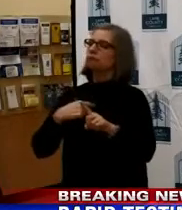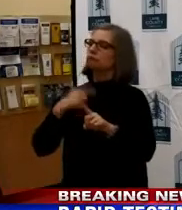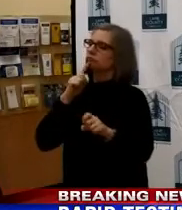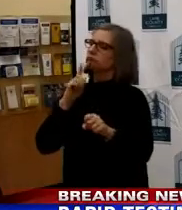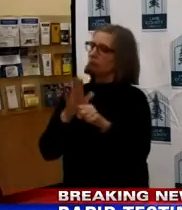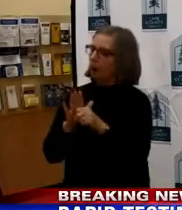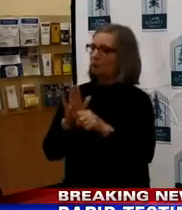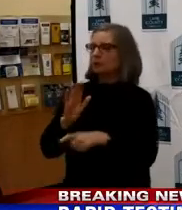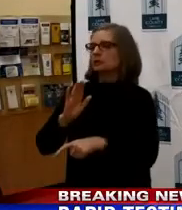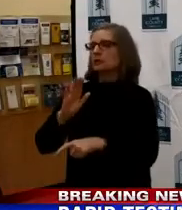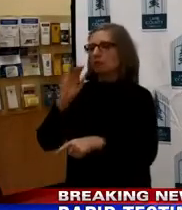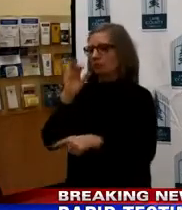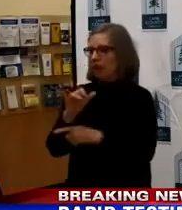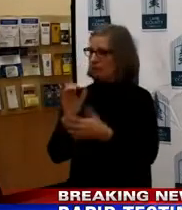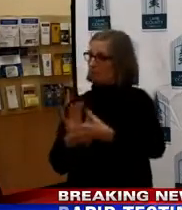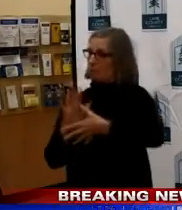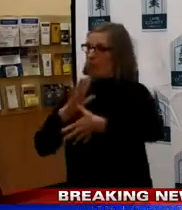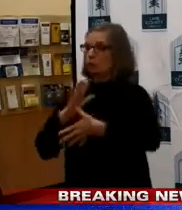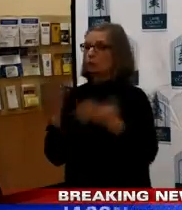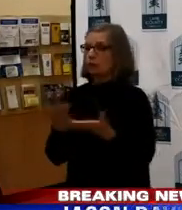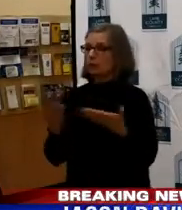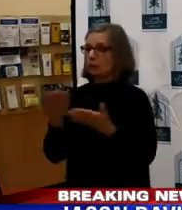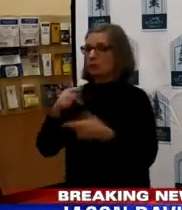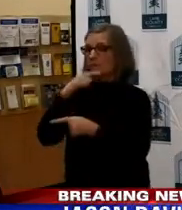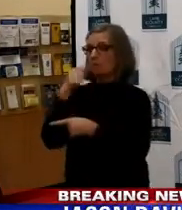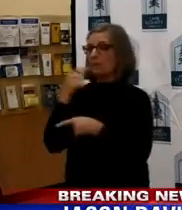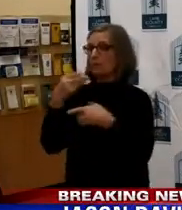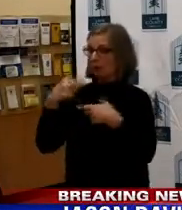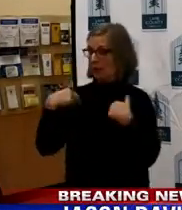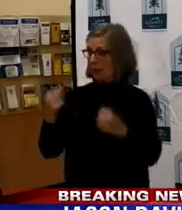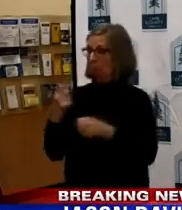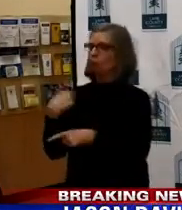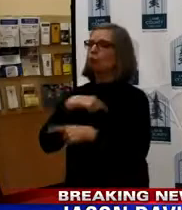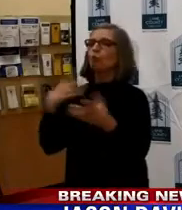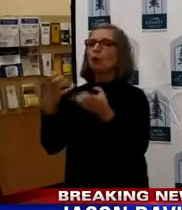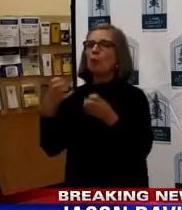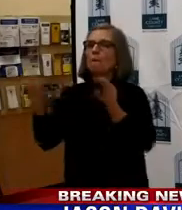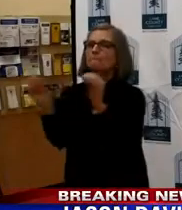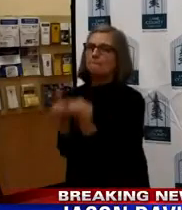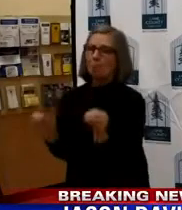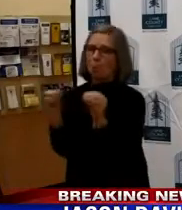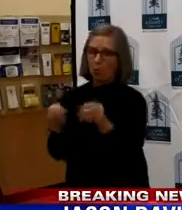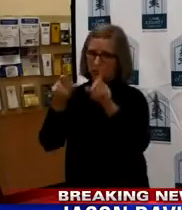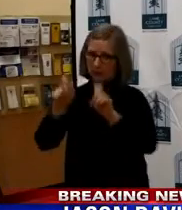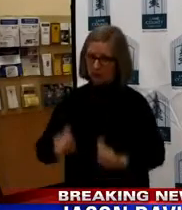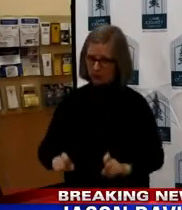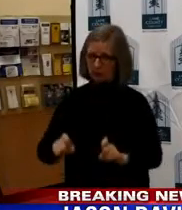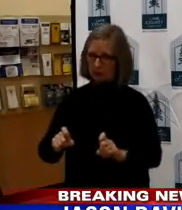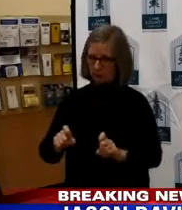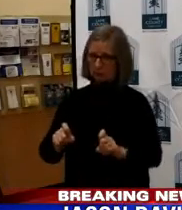of our healthcare providers to expand testing and do it now. So that is something that we're certainly working on.